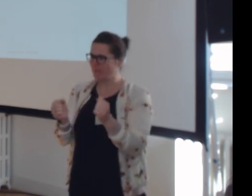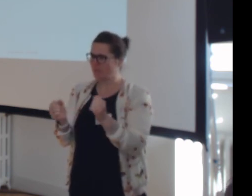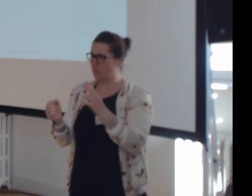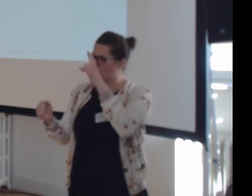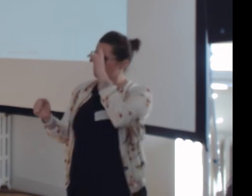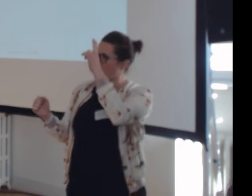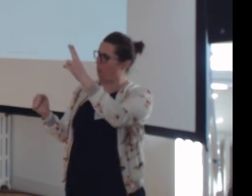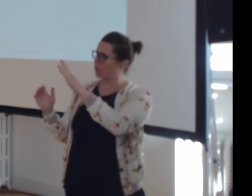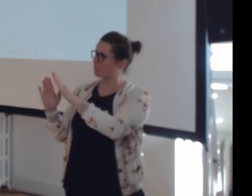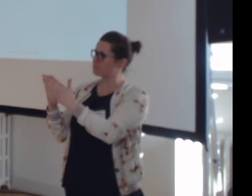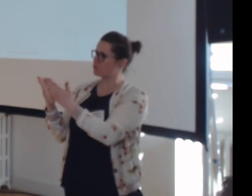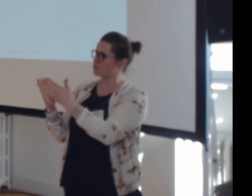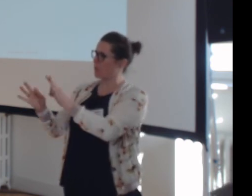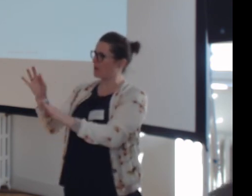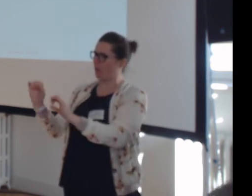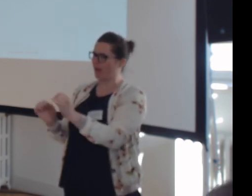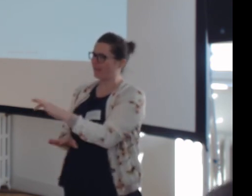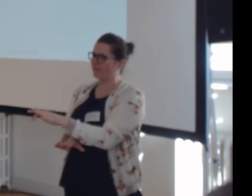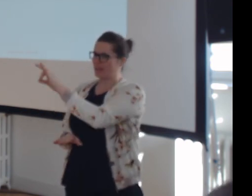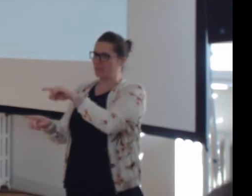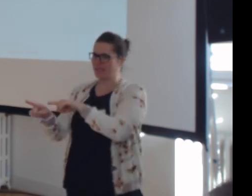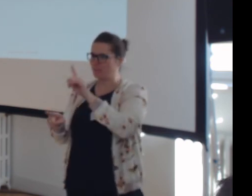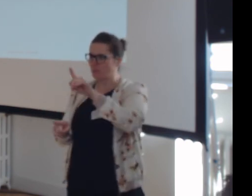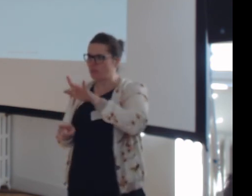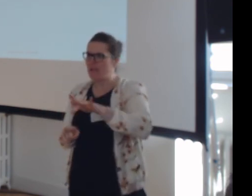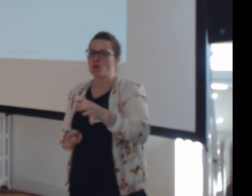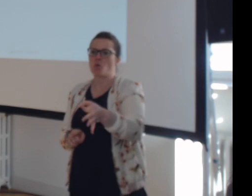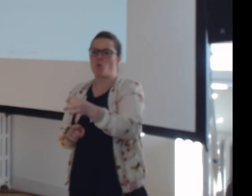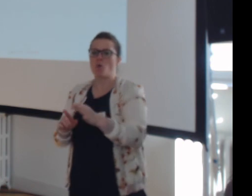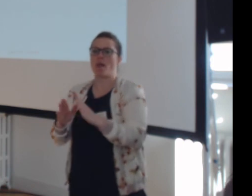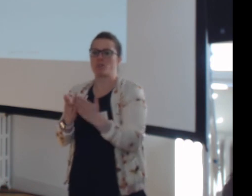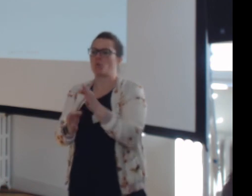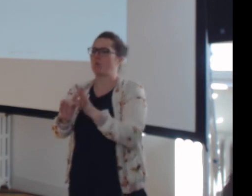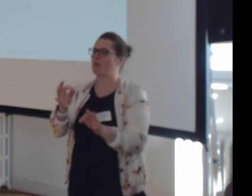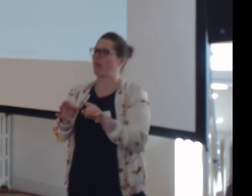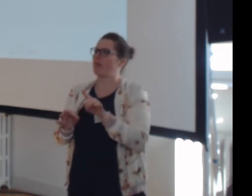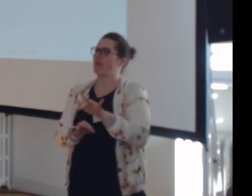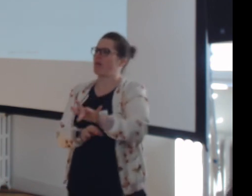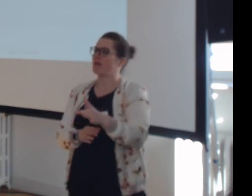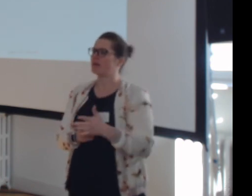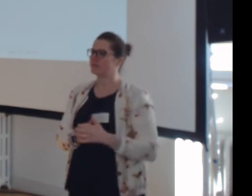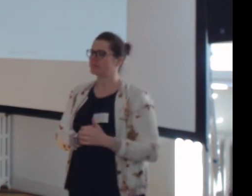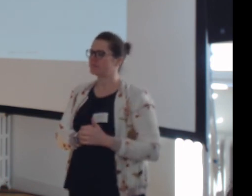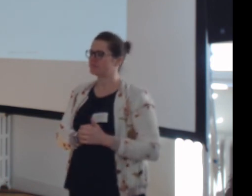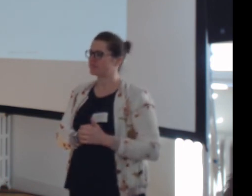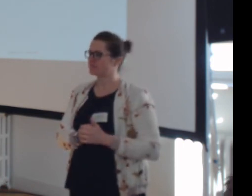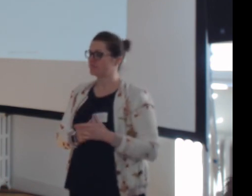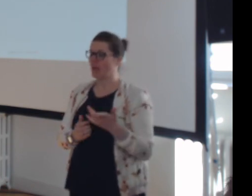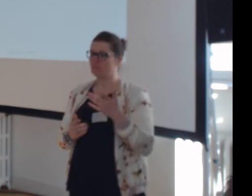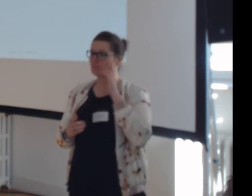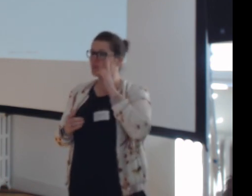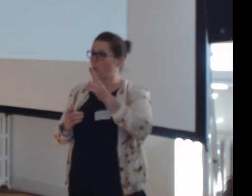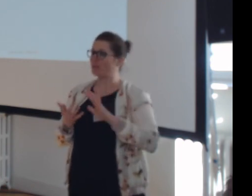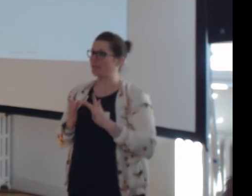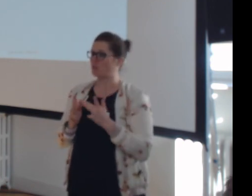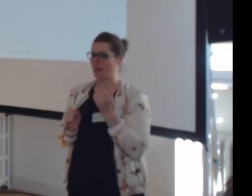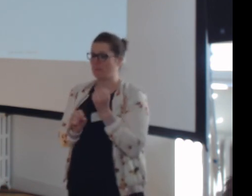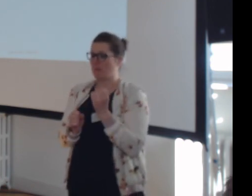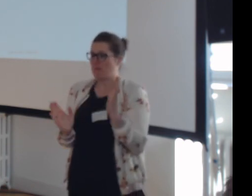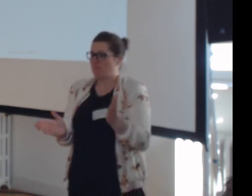regular bookshop, so you really have to turn to local bookstores and just create a network